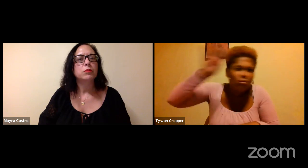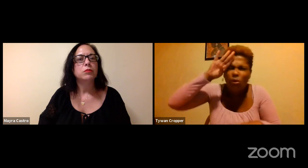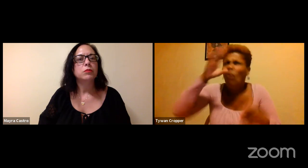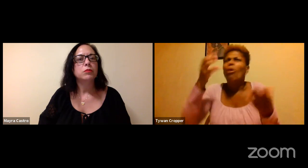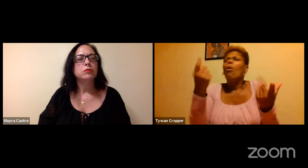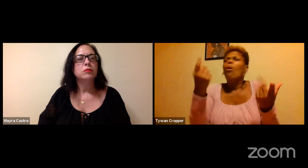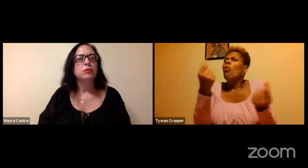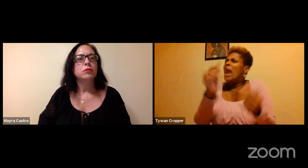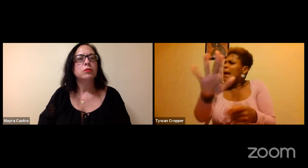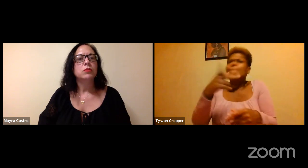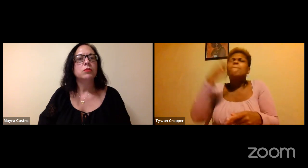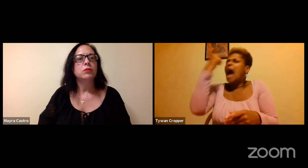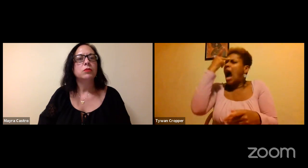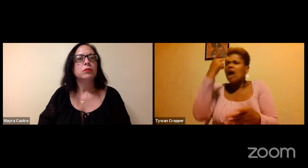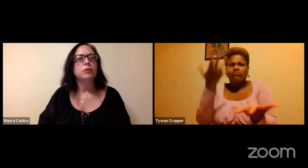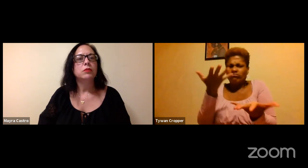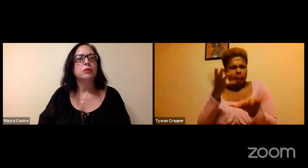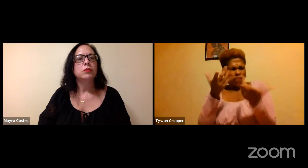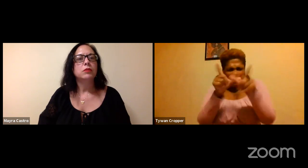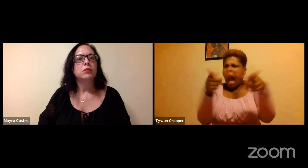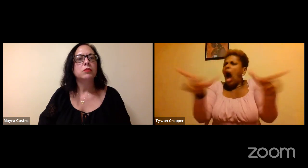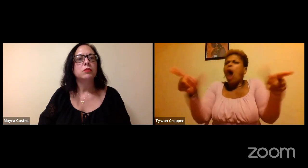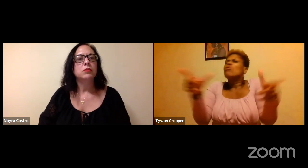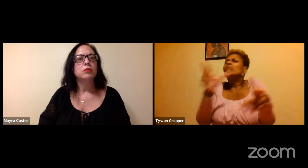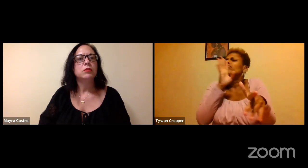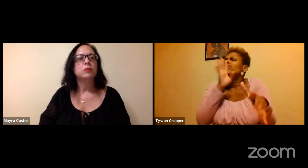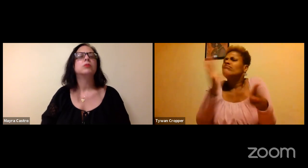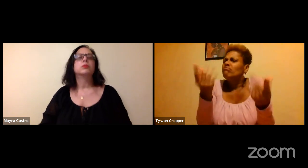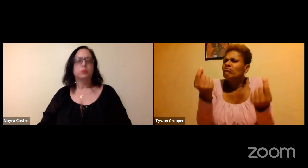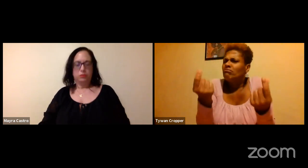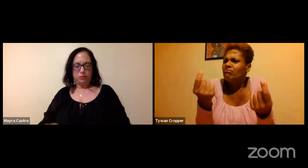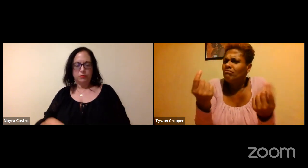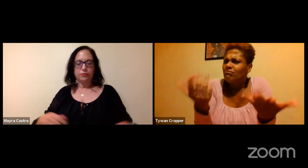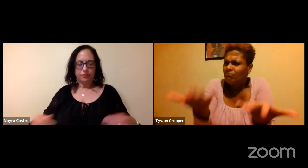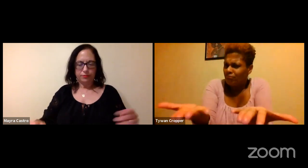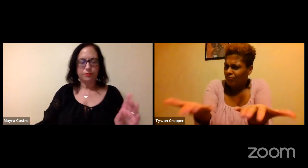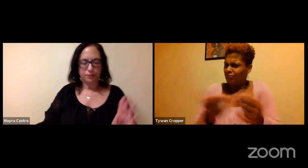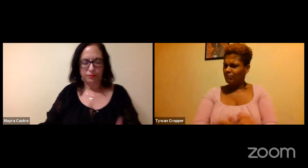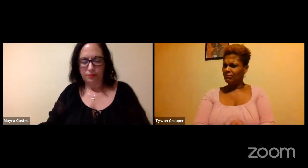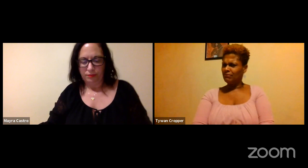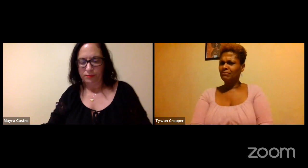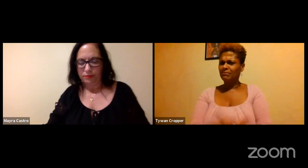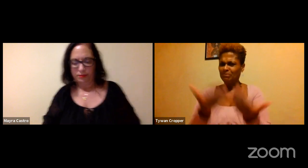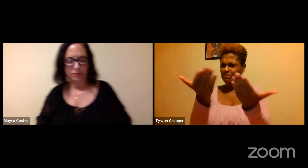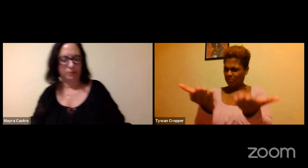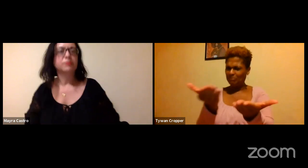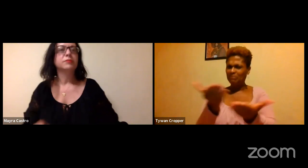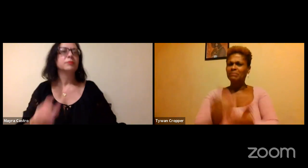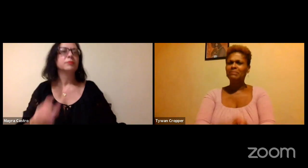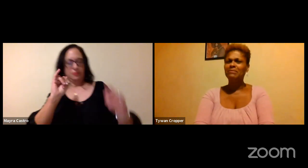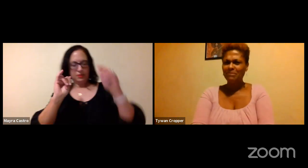Did your parents, when they came to America from Cuba, what language did they speak?